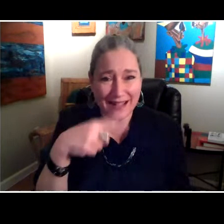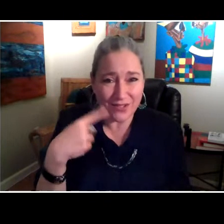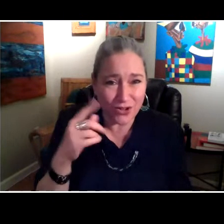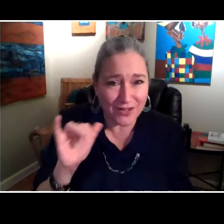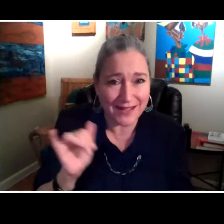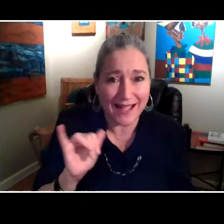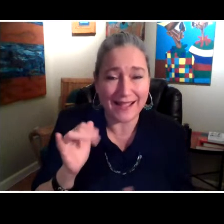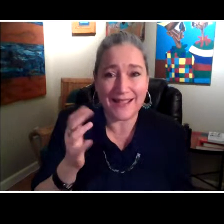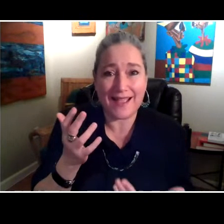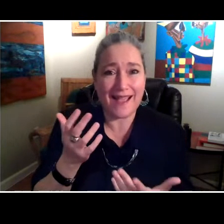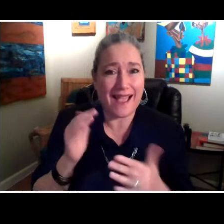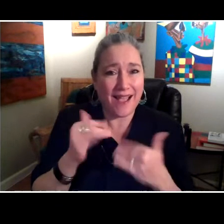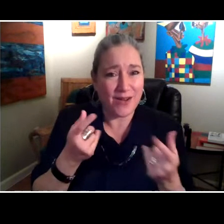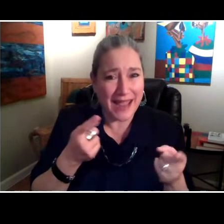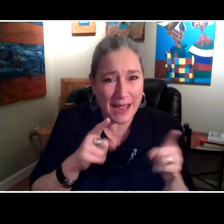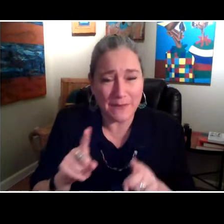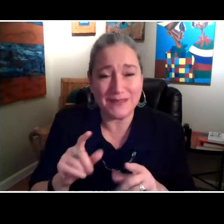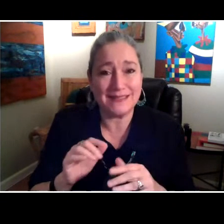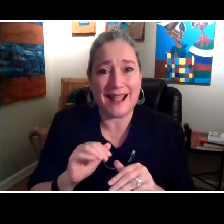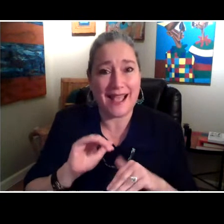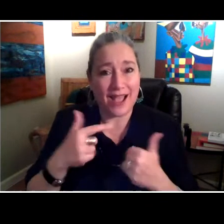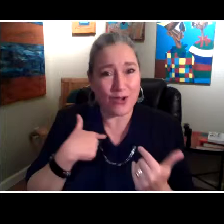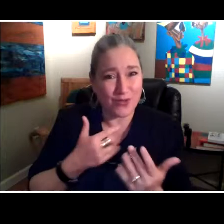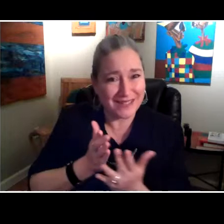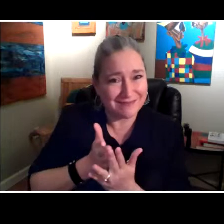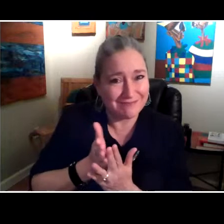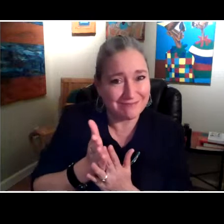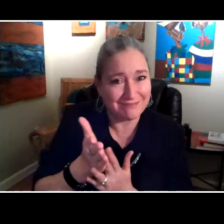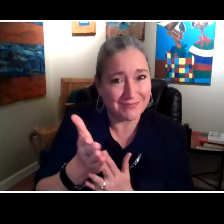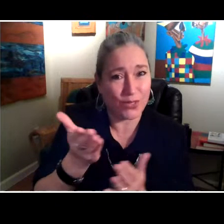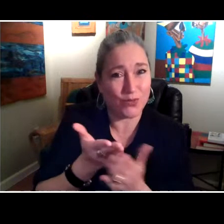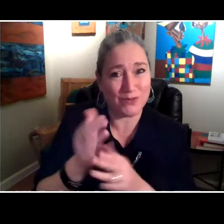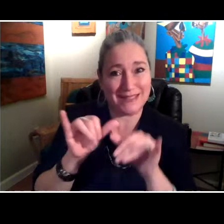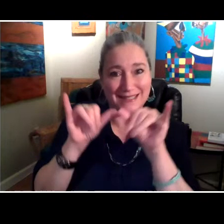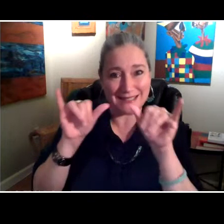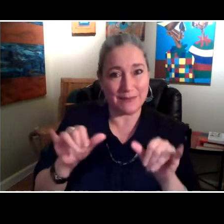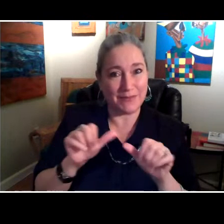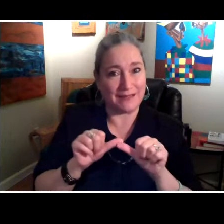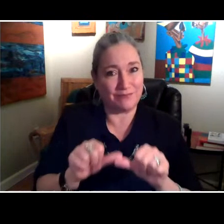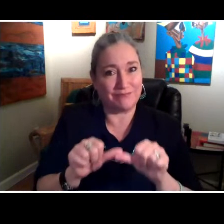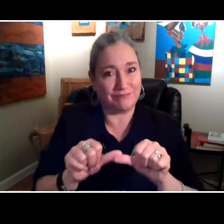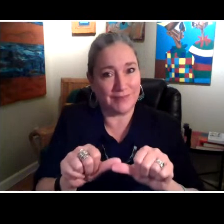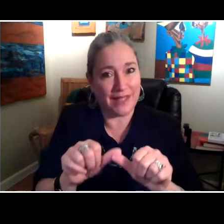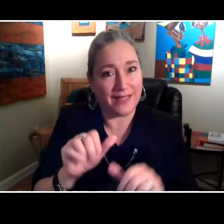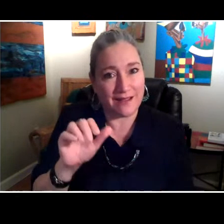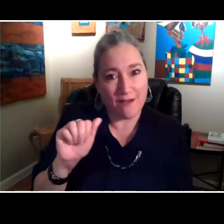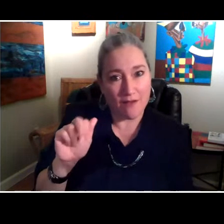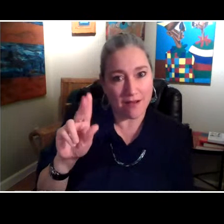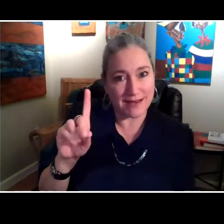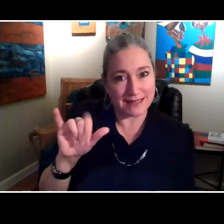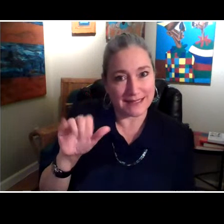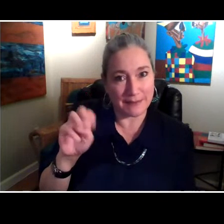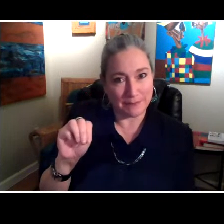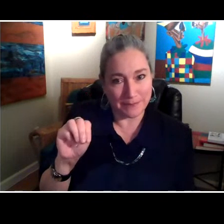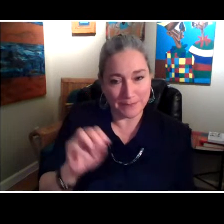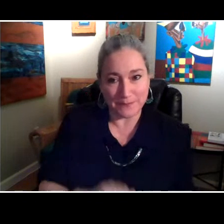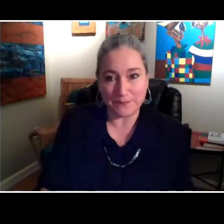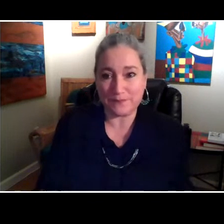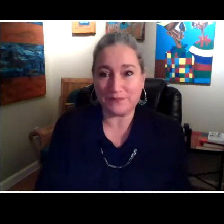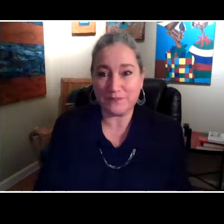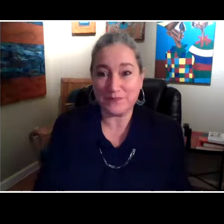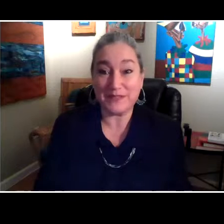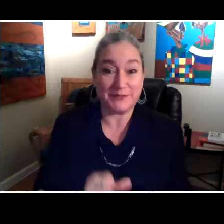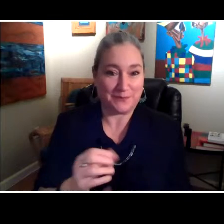that we have trauma, we have scars from autism. What does that look like? How does it happen? And how can we navigate